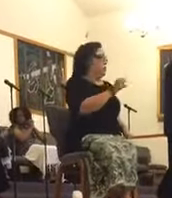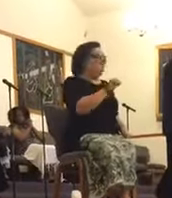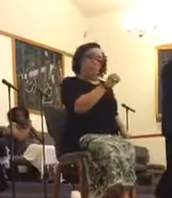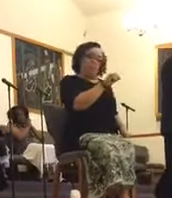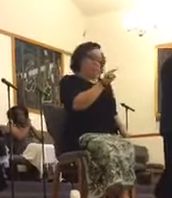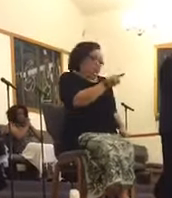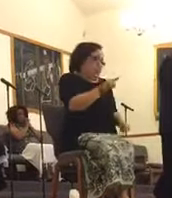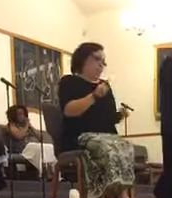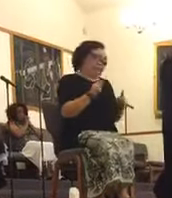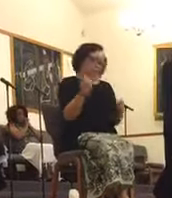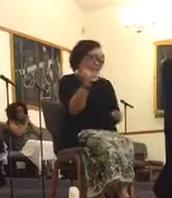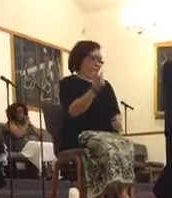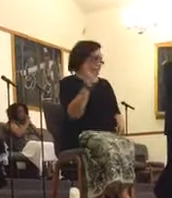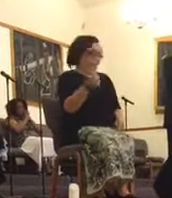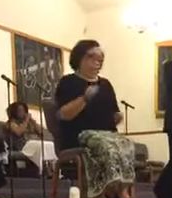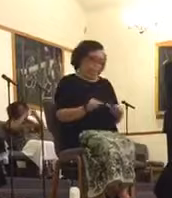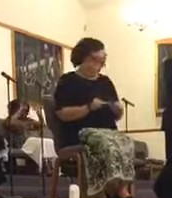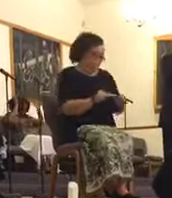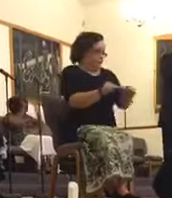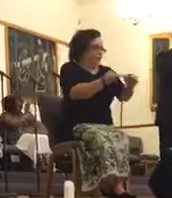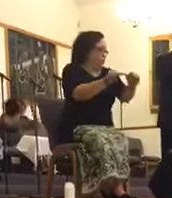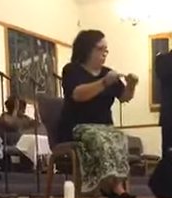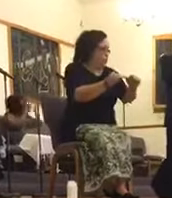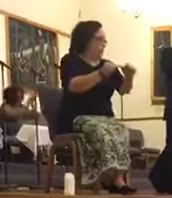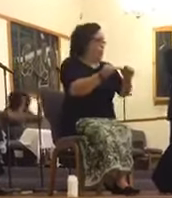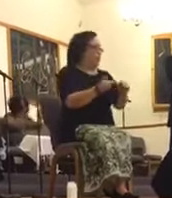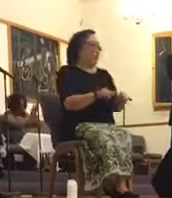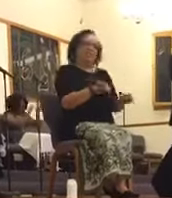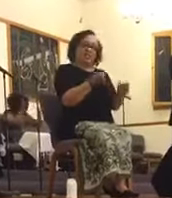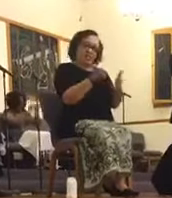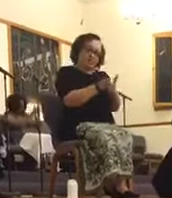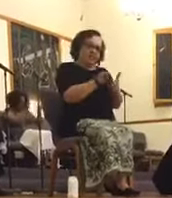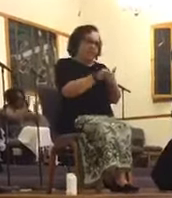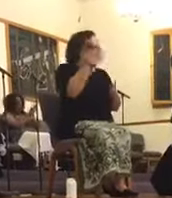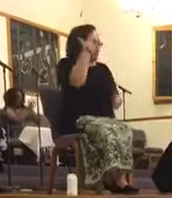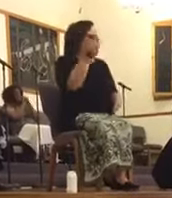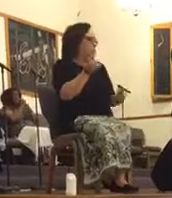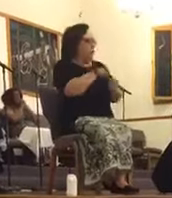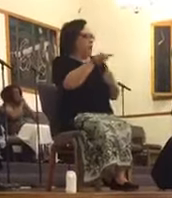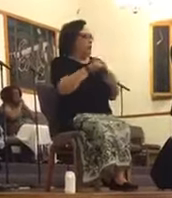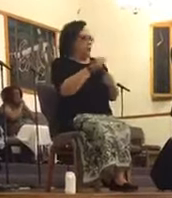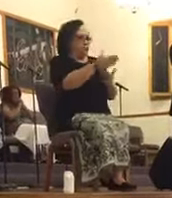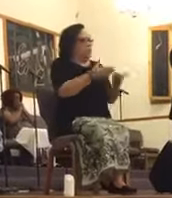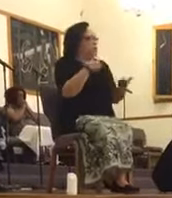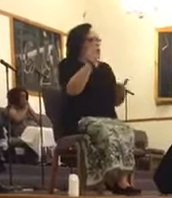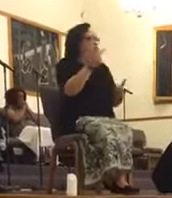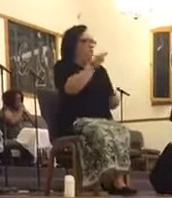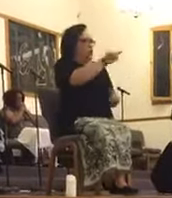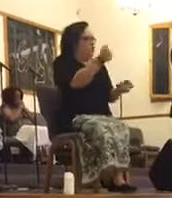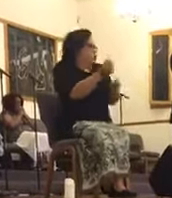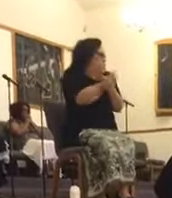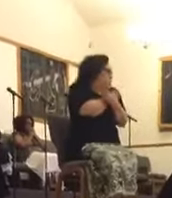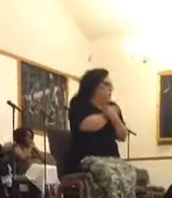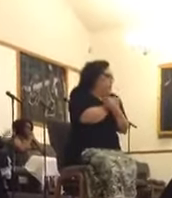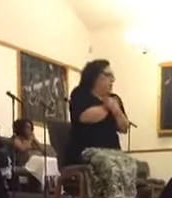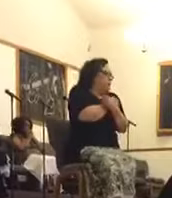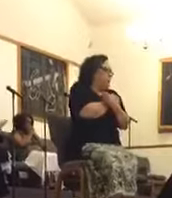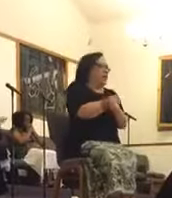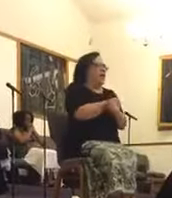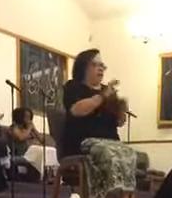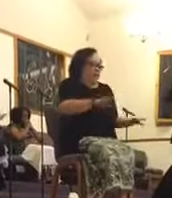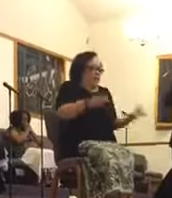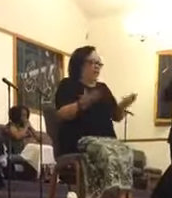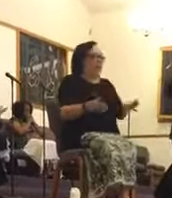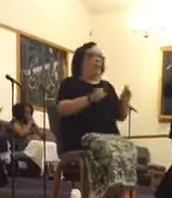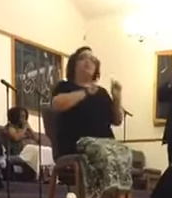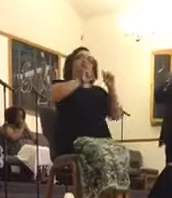one, amen, goes home to be with the Lord, you can make it because the Holy Ghost has prepared you. That's why when you have